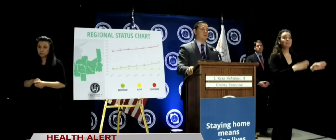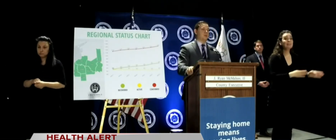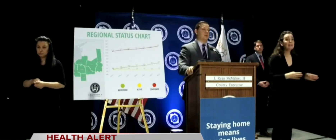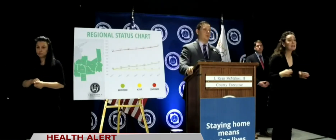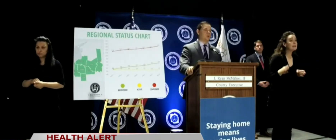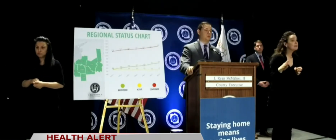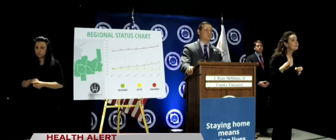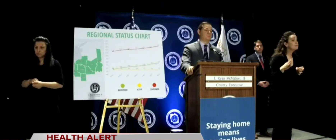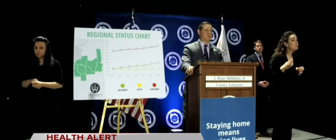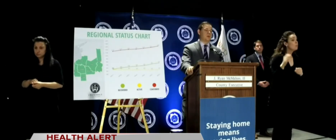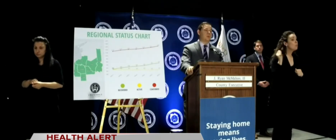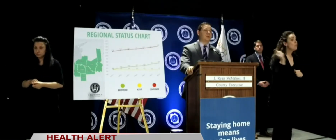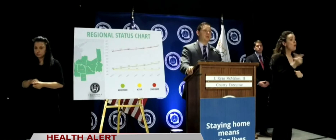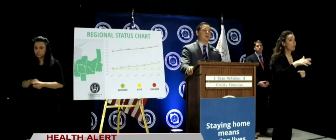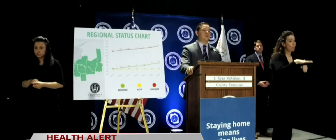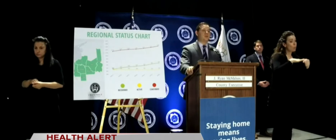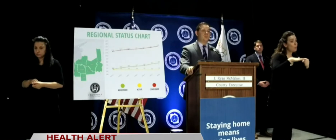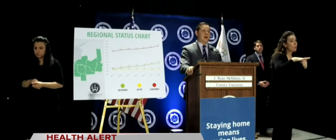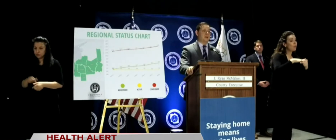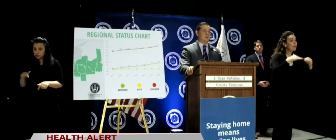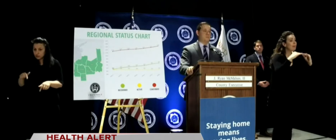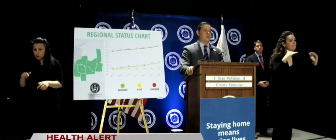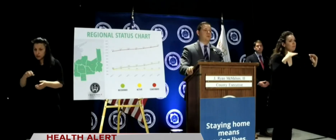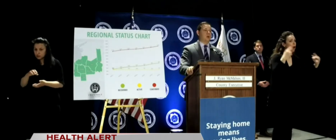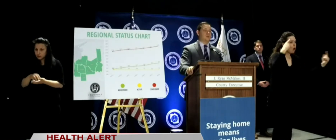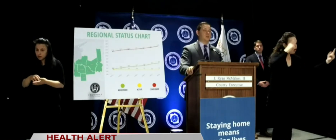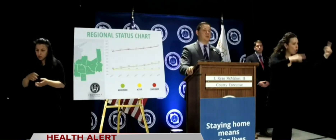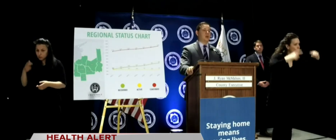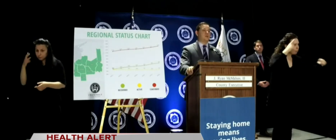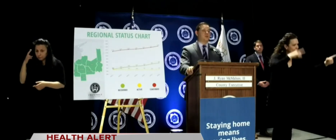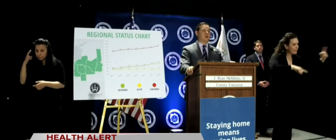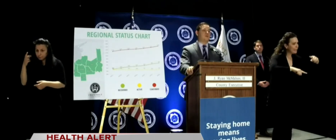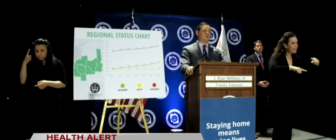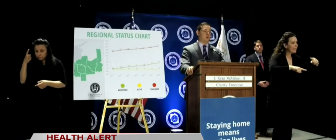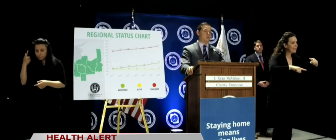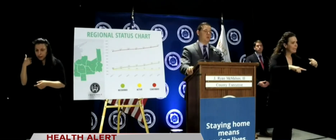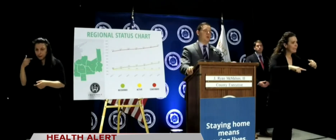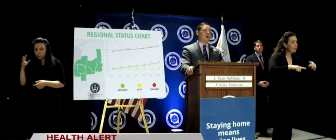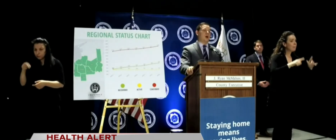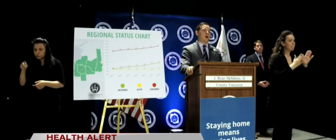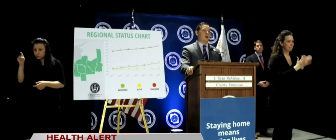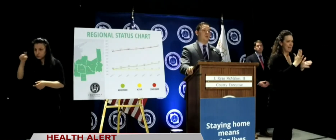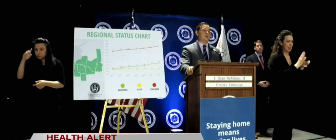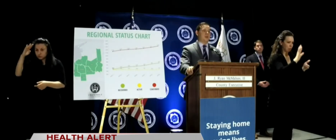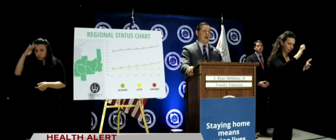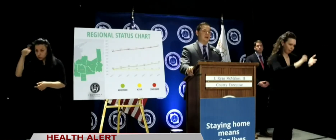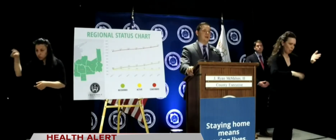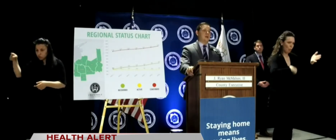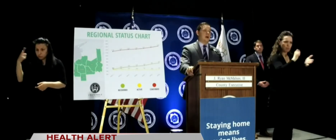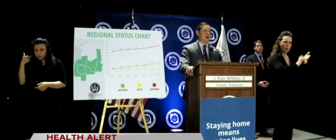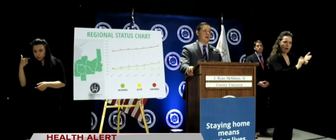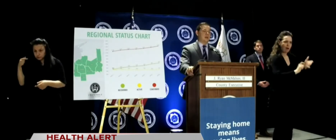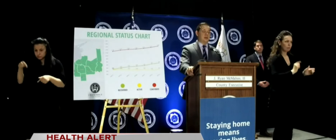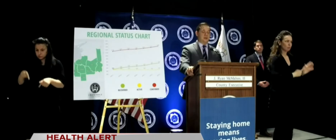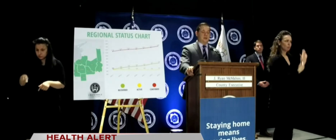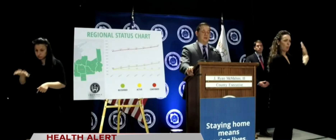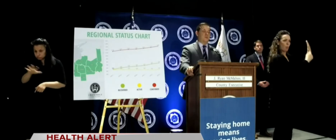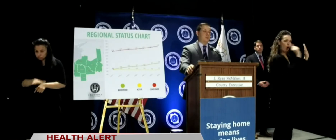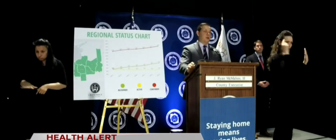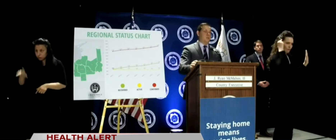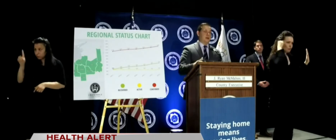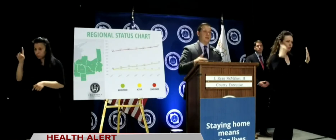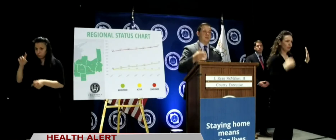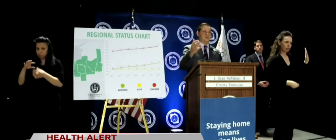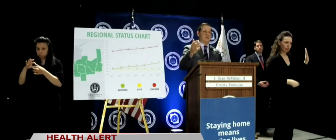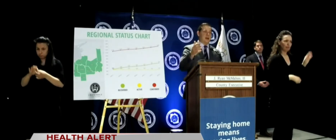all of our stakeholders, and then we need the governor's buy-in as well, so that the governor's comfortable with that. And then the governor